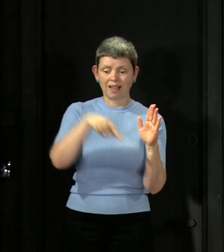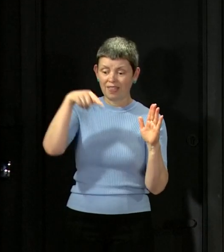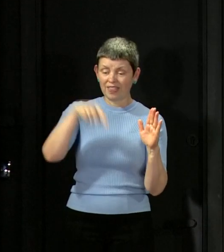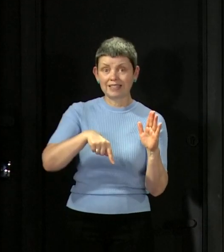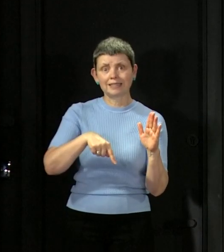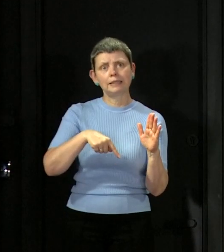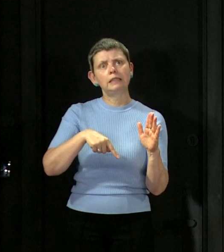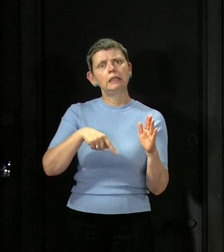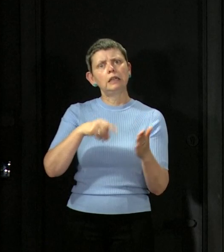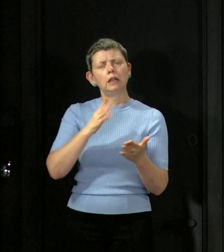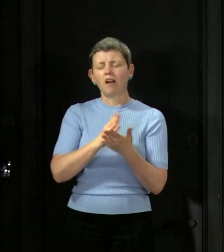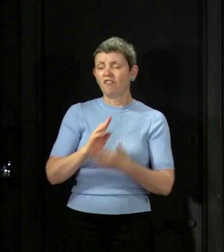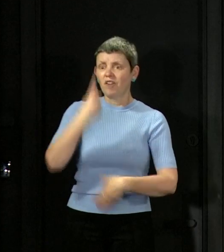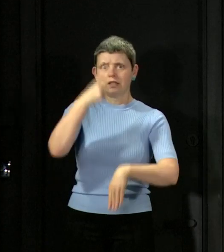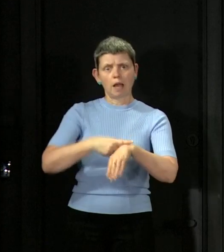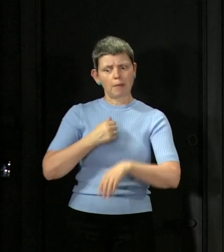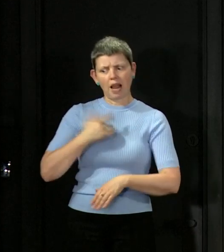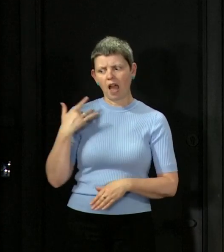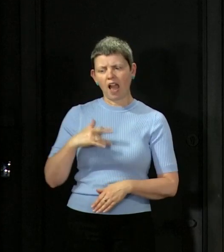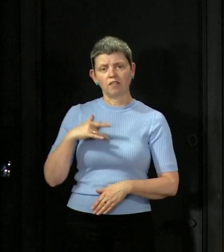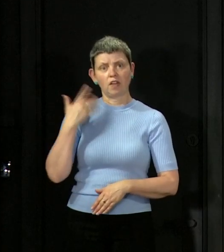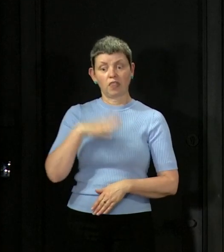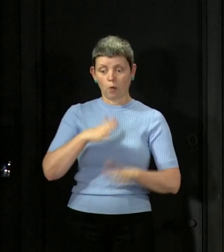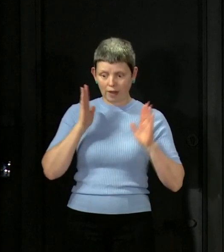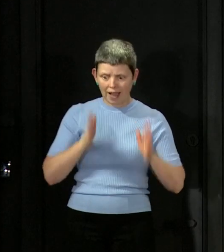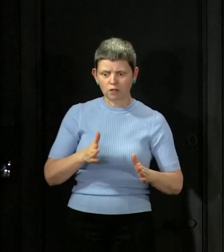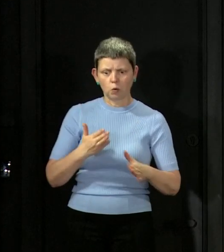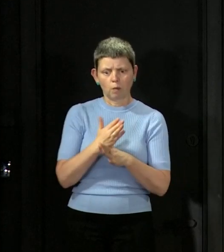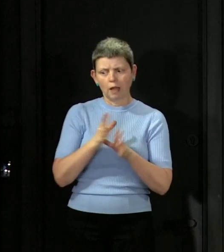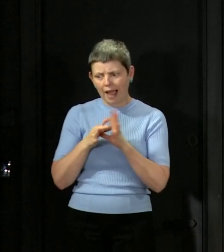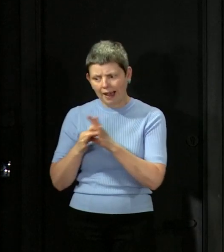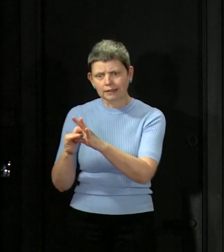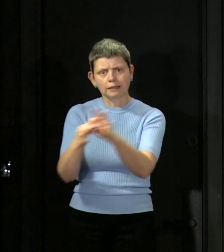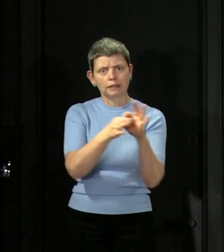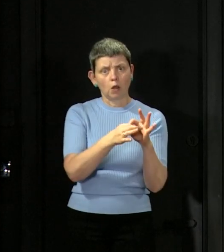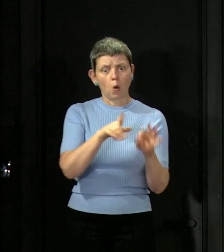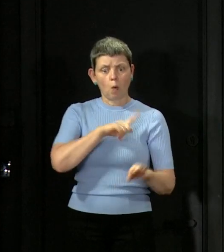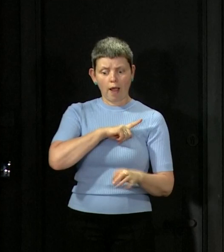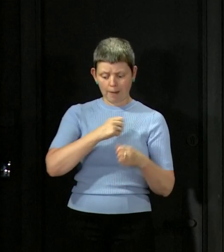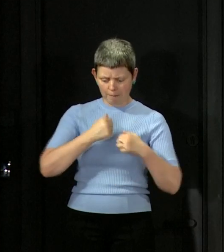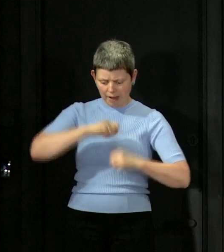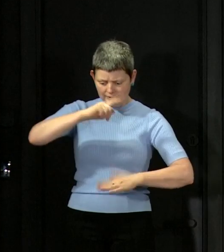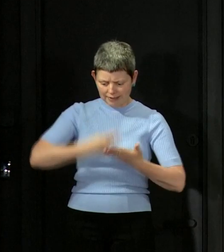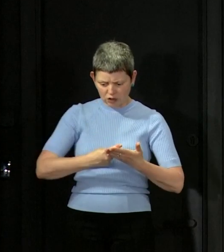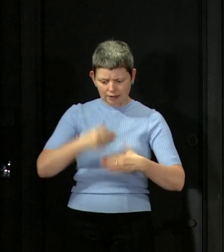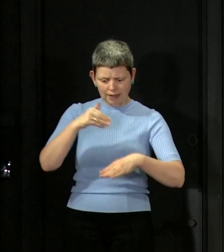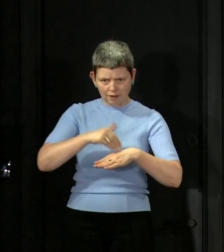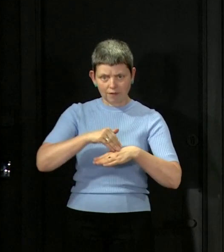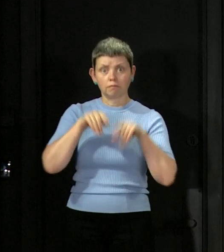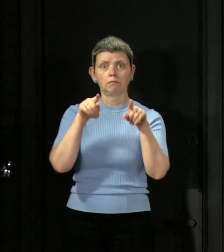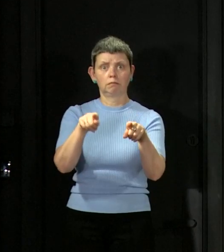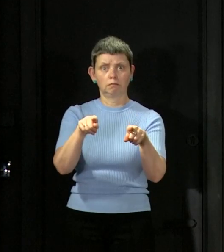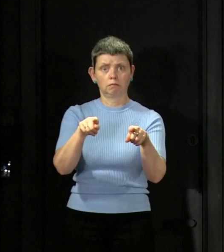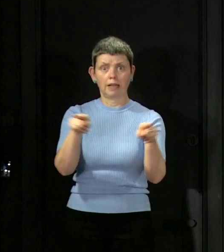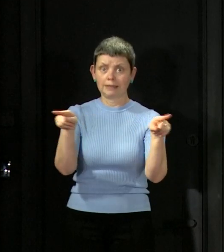need for collective action, as Jason said, to remember that each decision we take will affect all of us. So let's